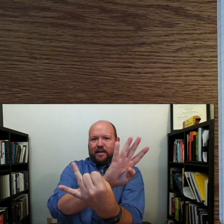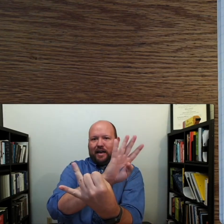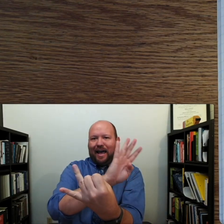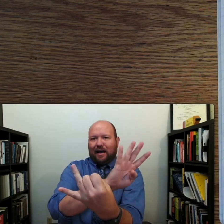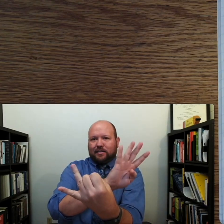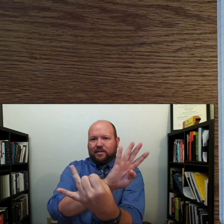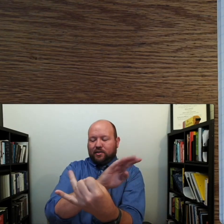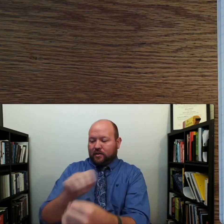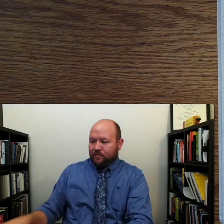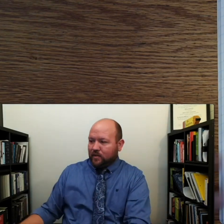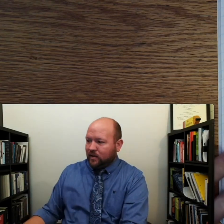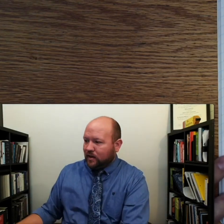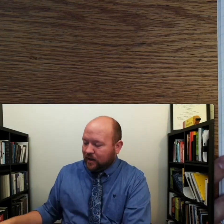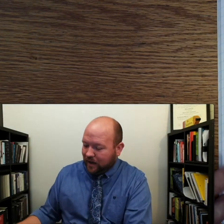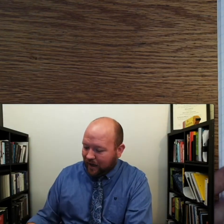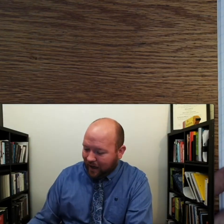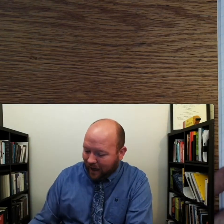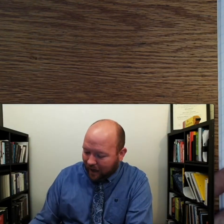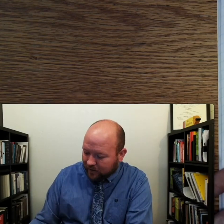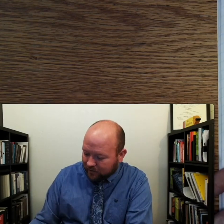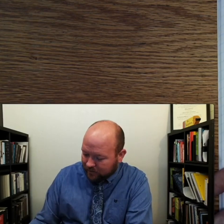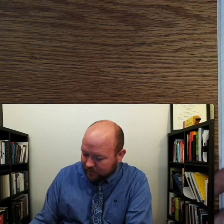Altitude. Altitude.